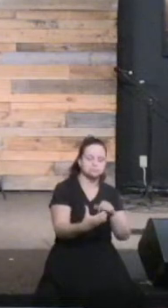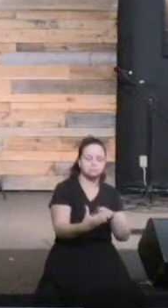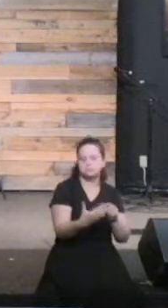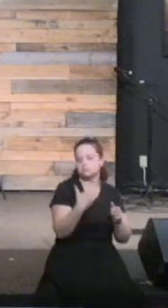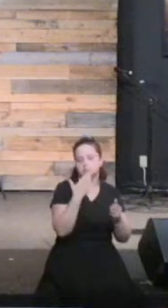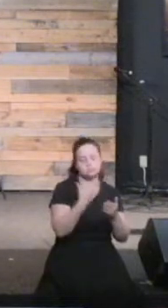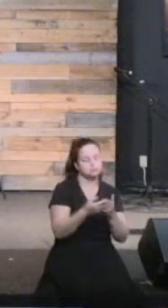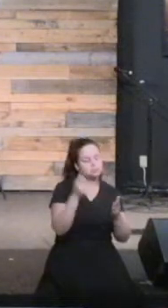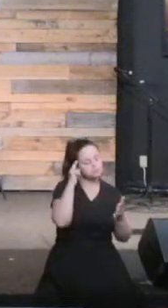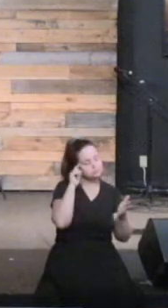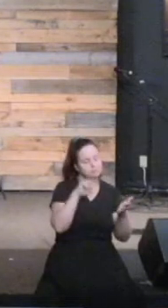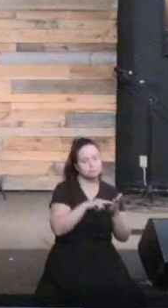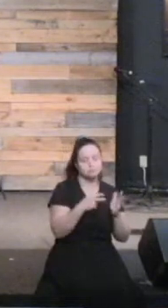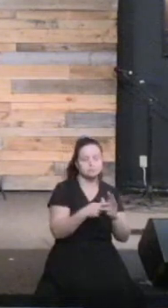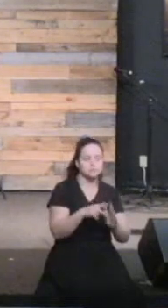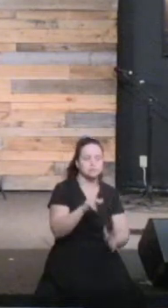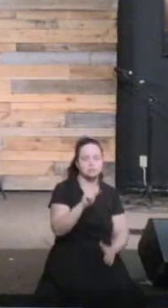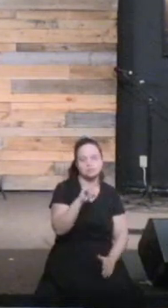tock